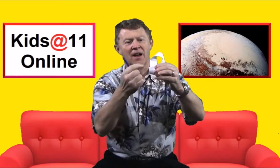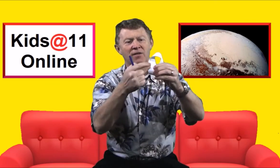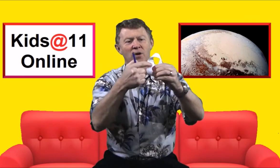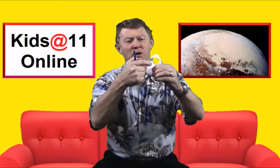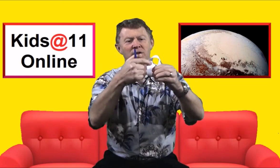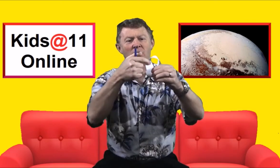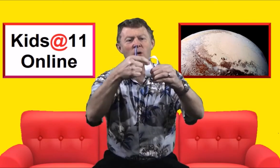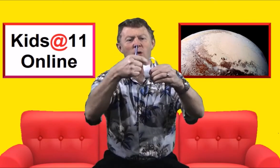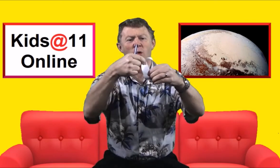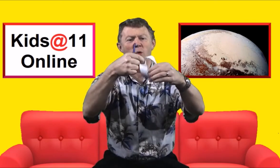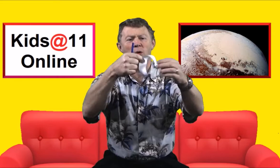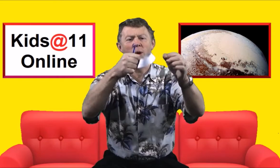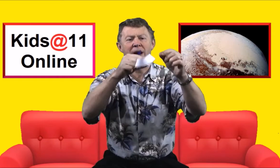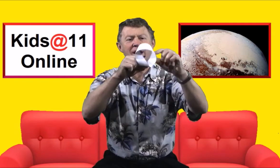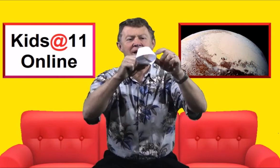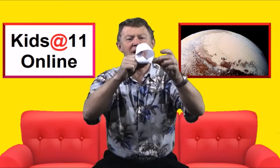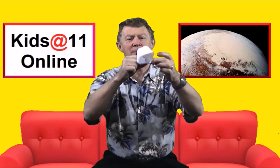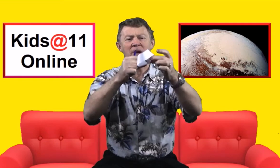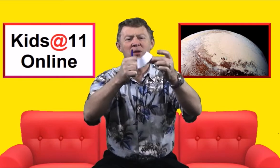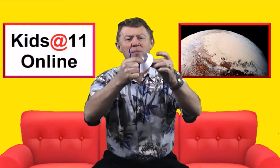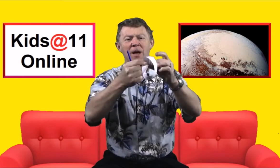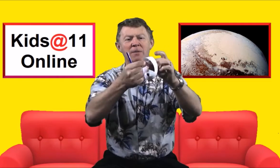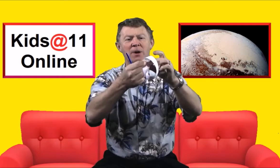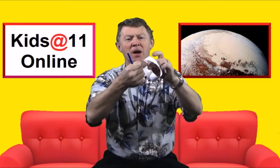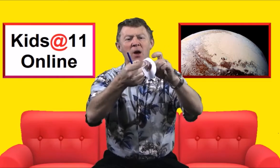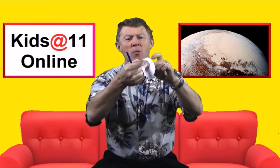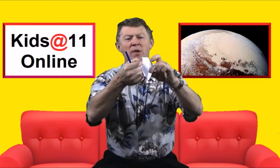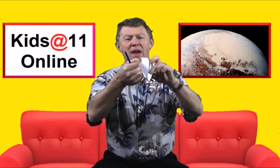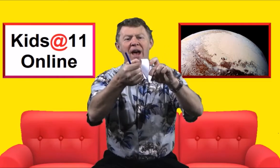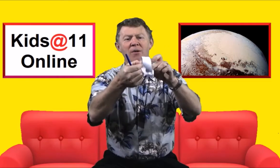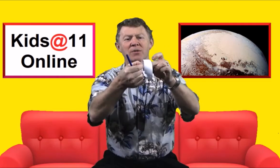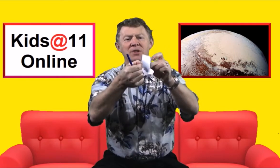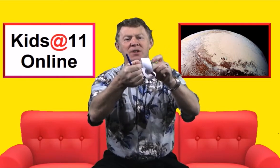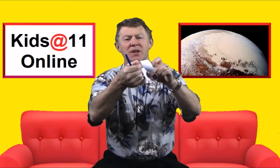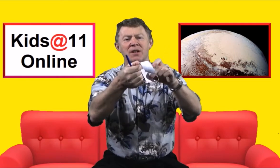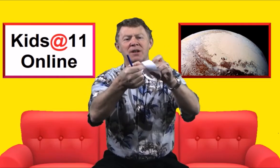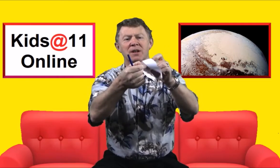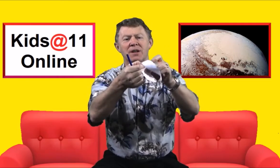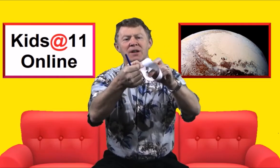and followed it all the way, keeping on the paper without